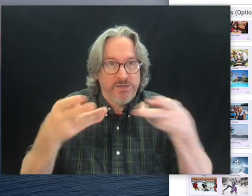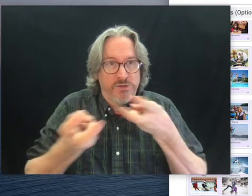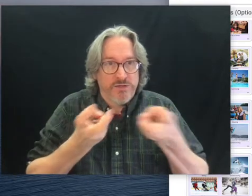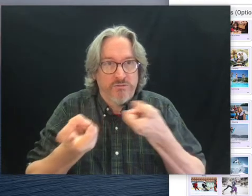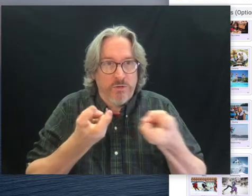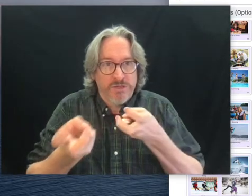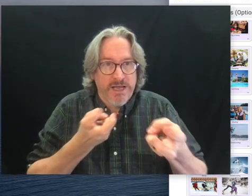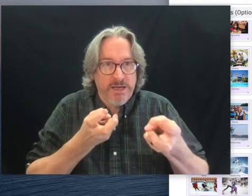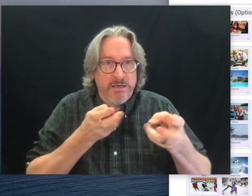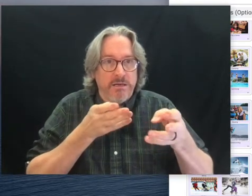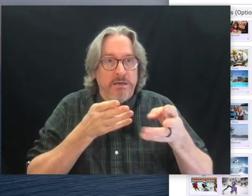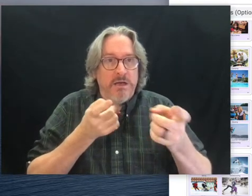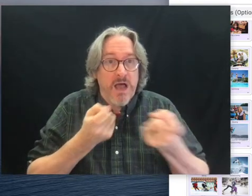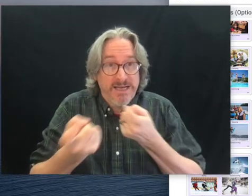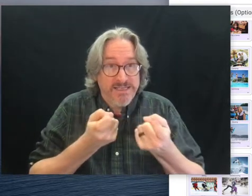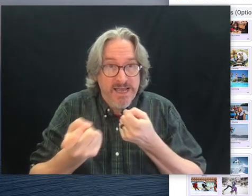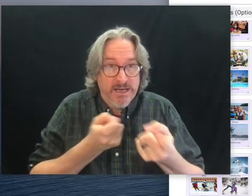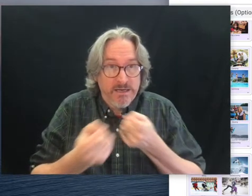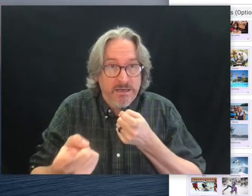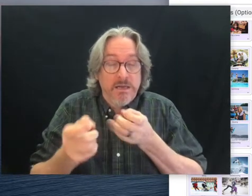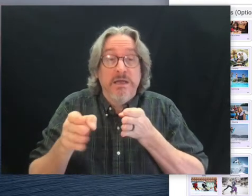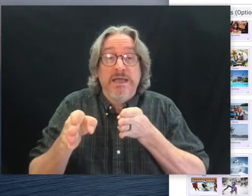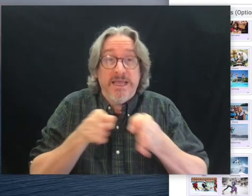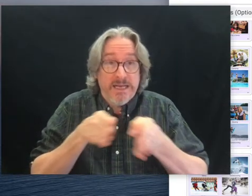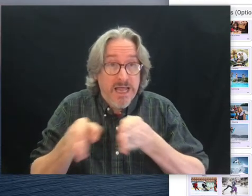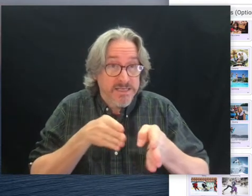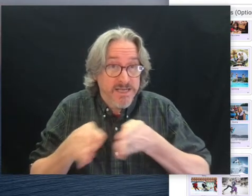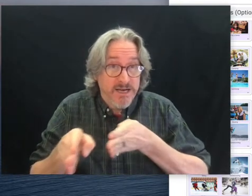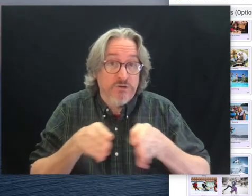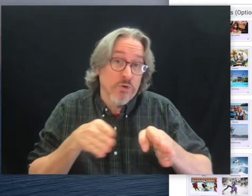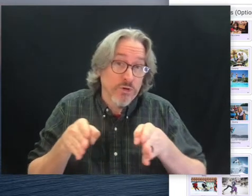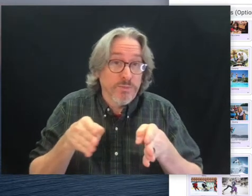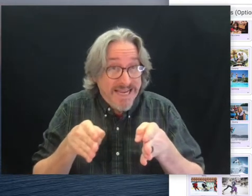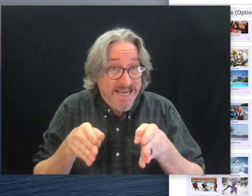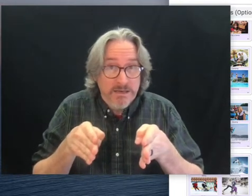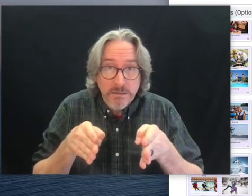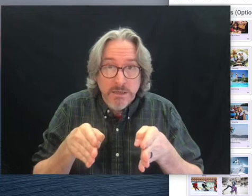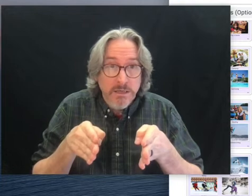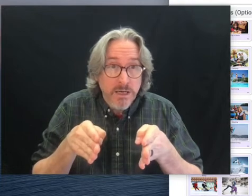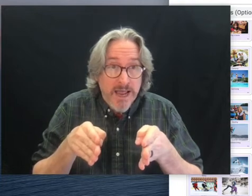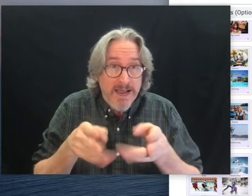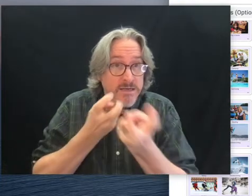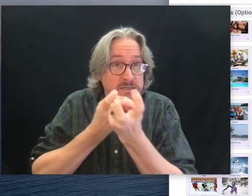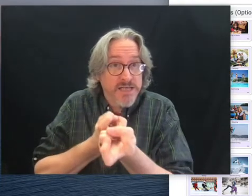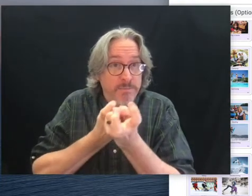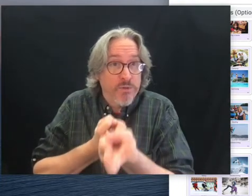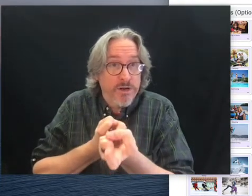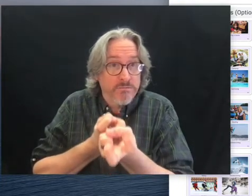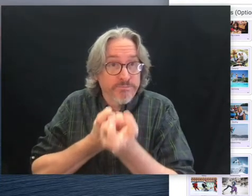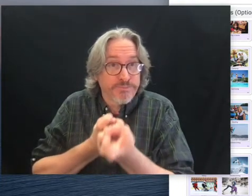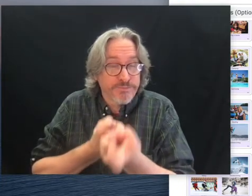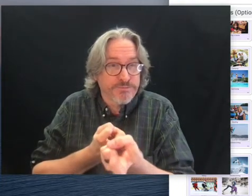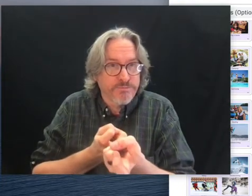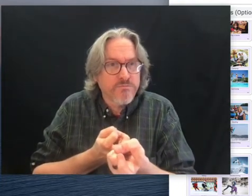Okay, so roller skating, ice skating, inline skating or roller blading, and